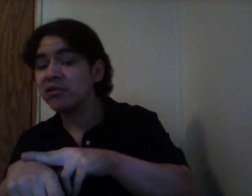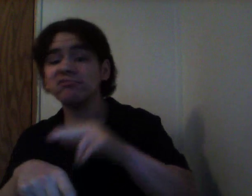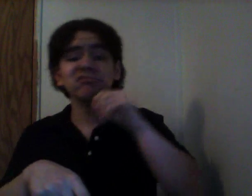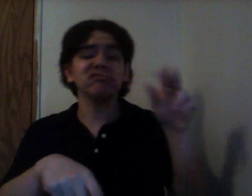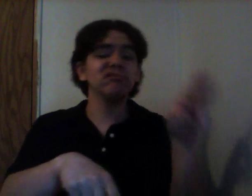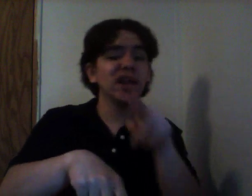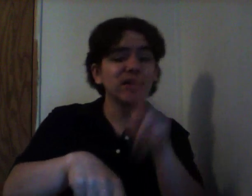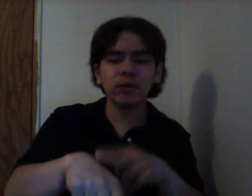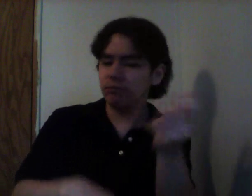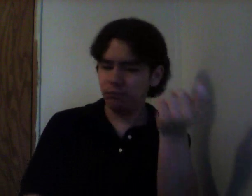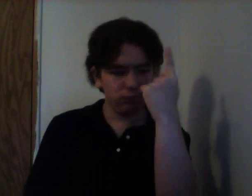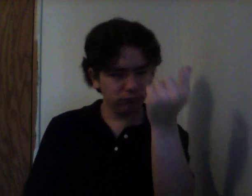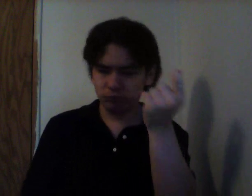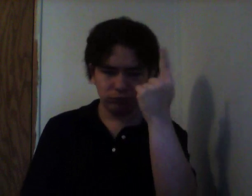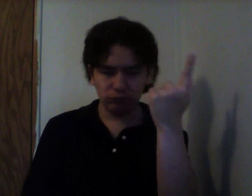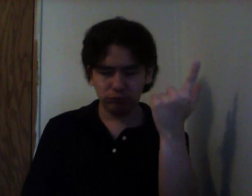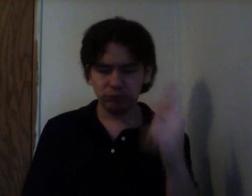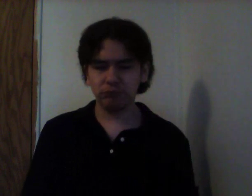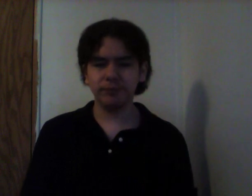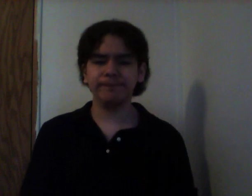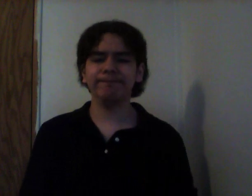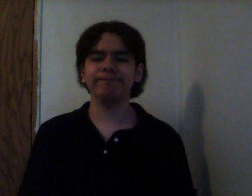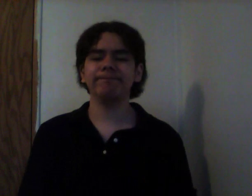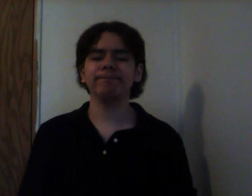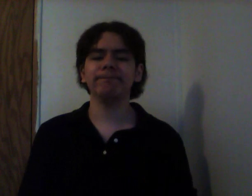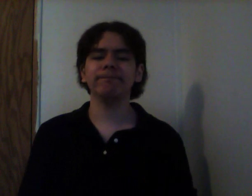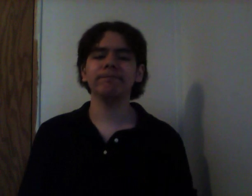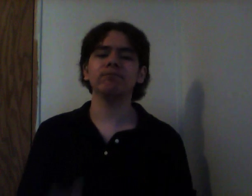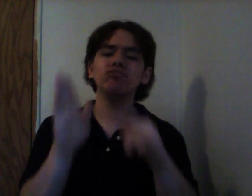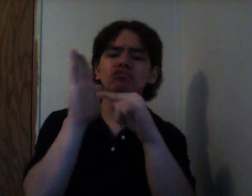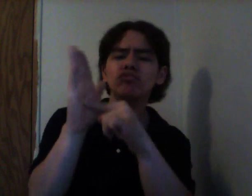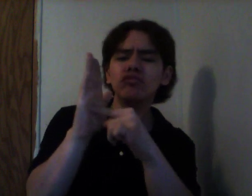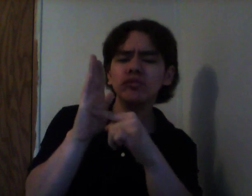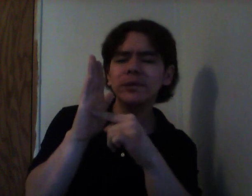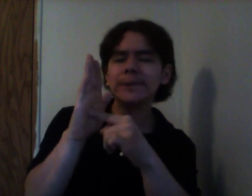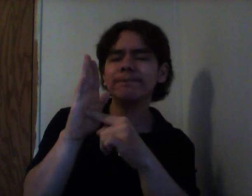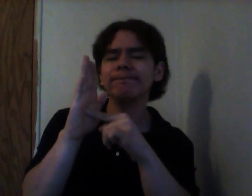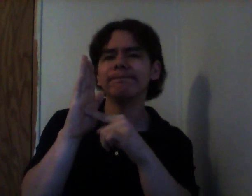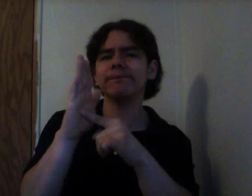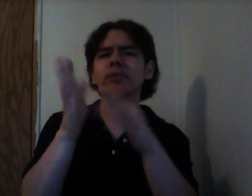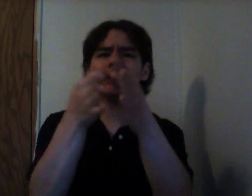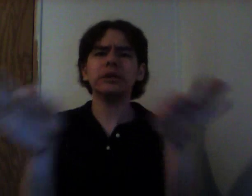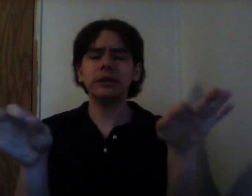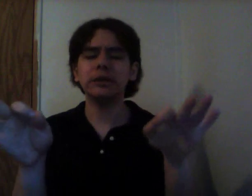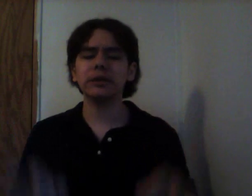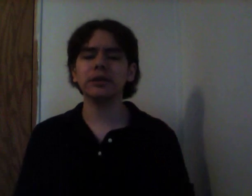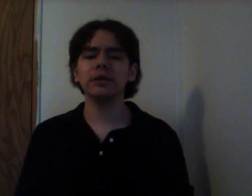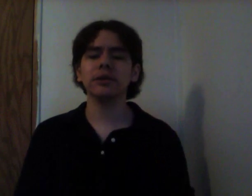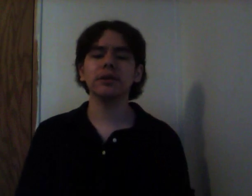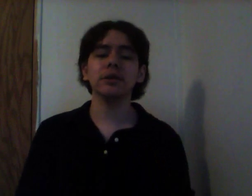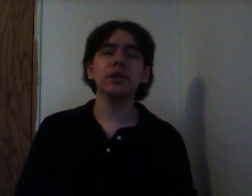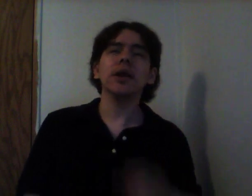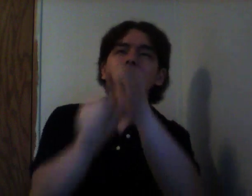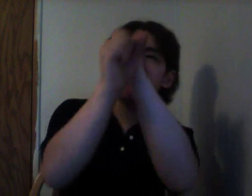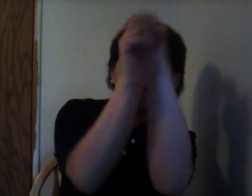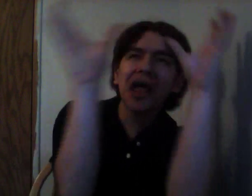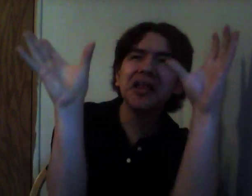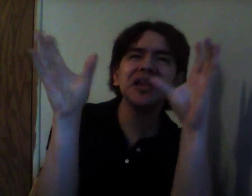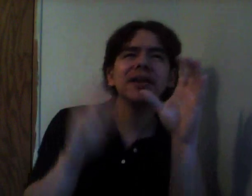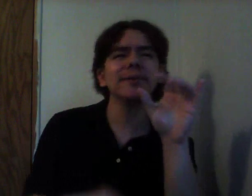Okay. And show me example sentence with, so you can imagine if you see a new word,